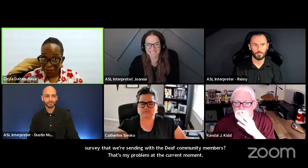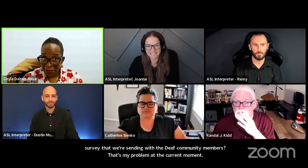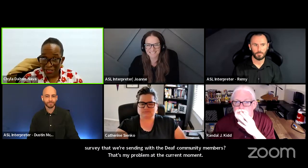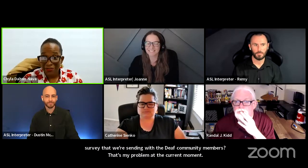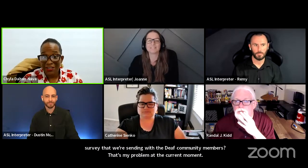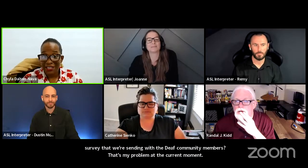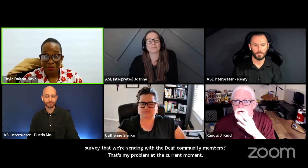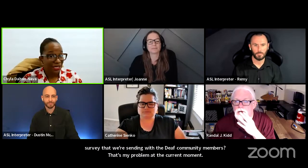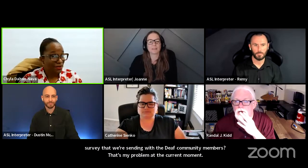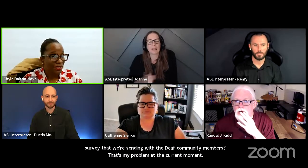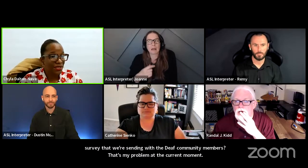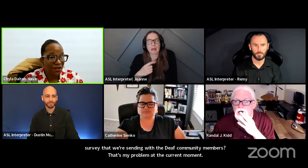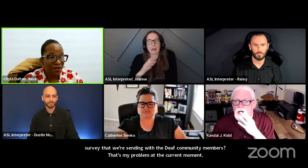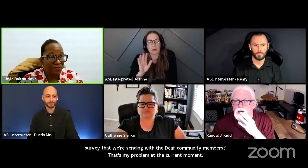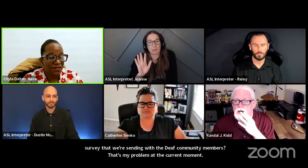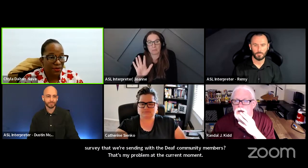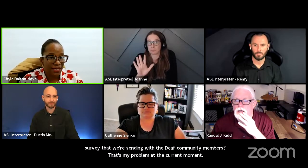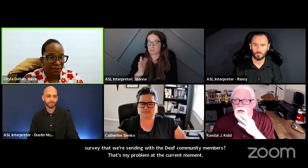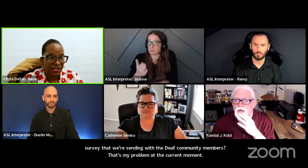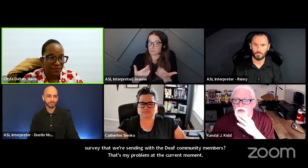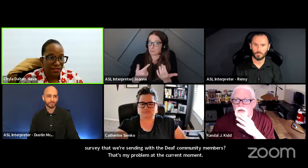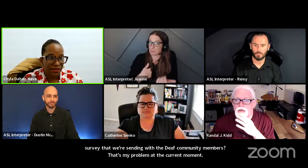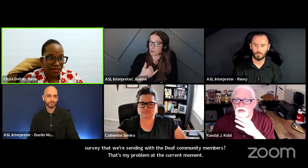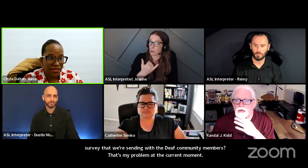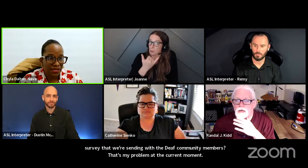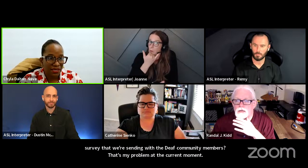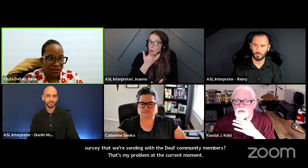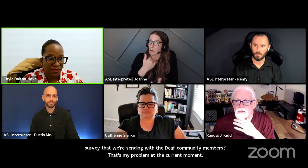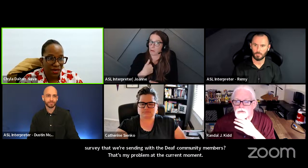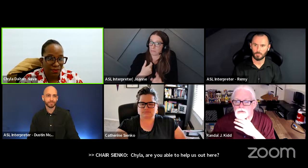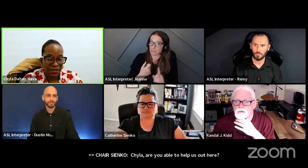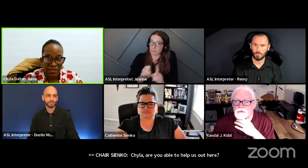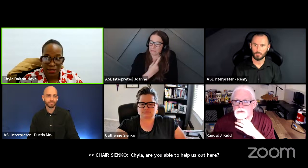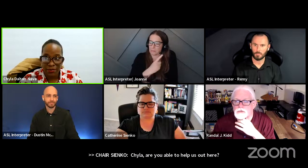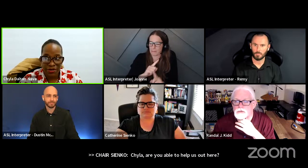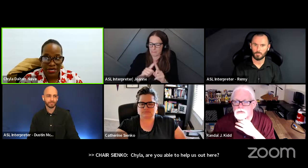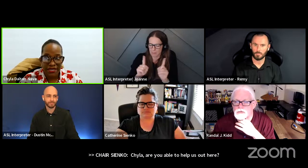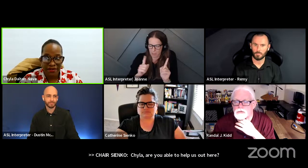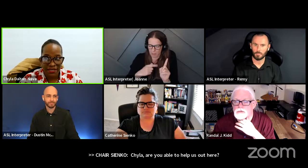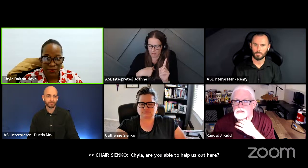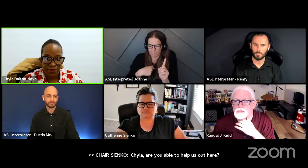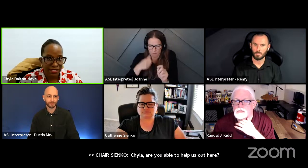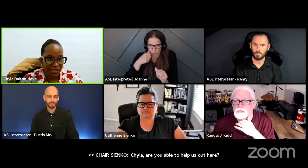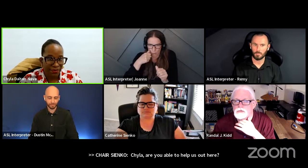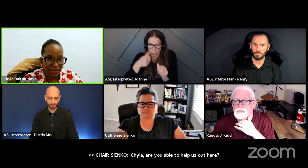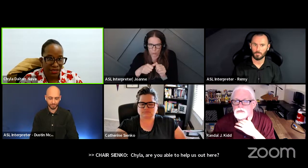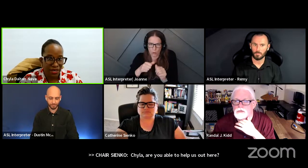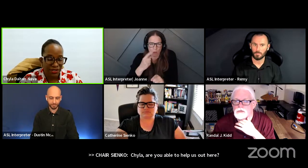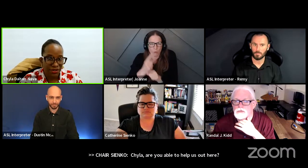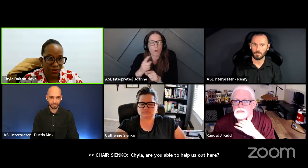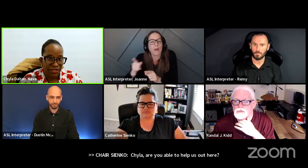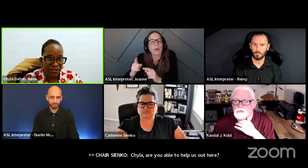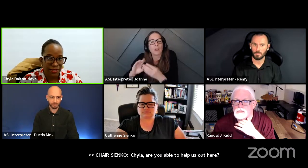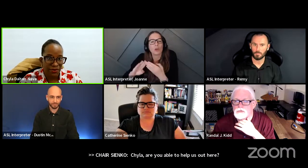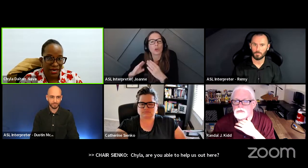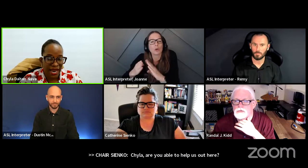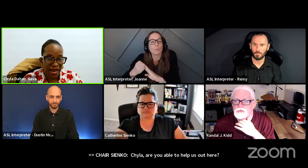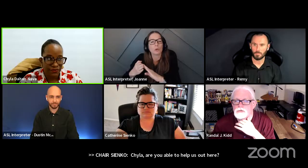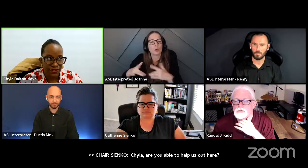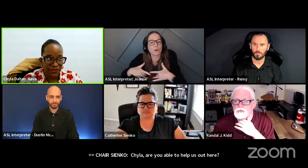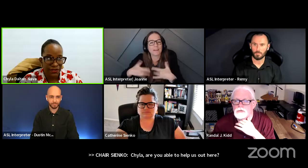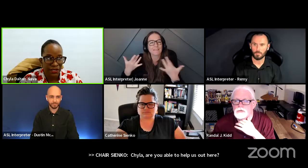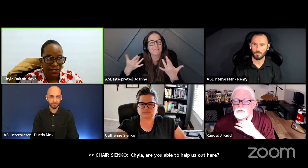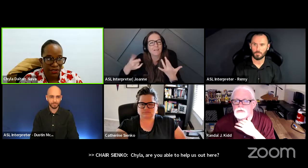I am of the belief, and I could be completely off here, but I believe that the community event would be something that you guys are going to be